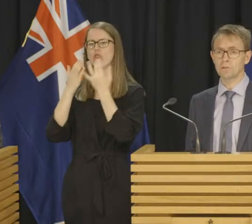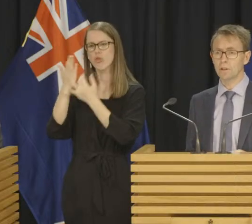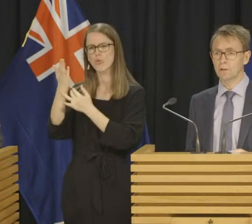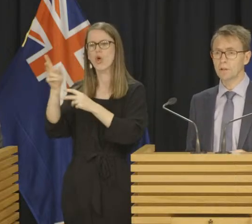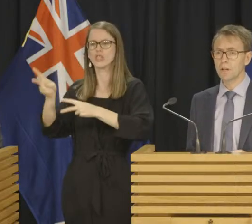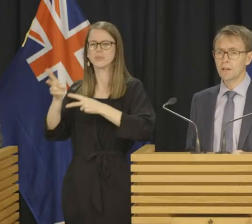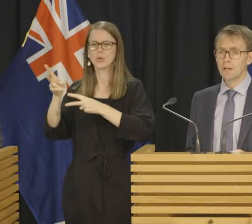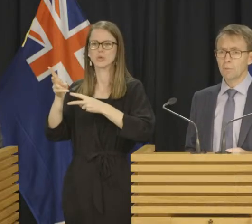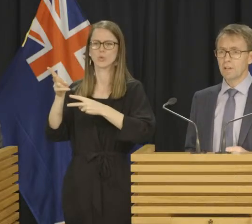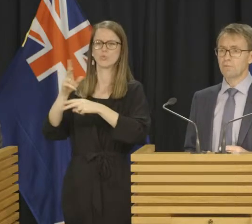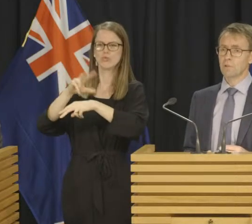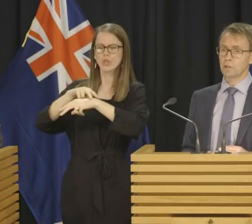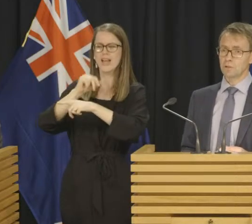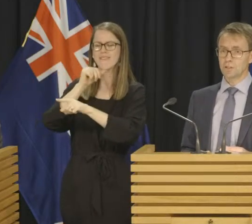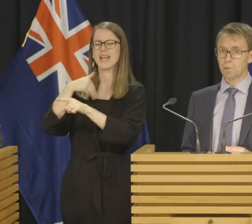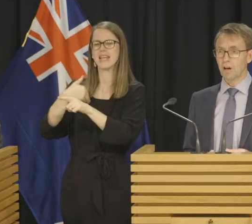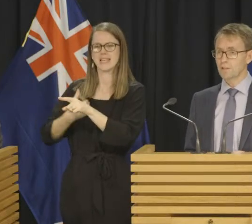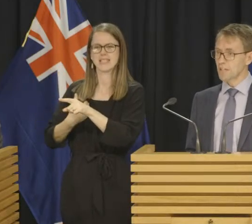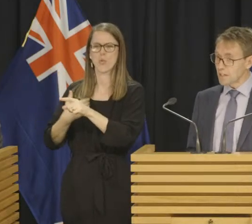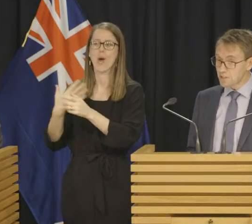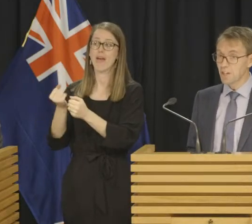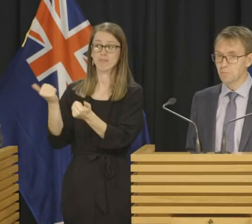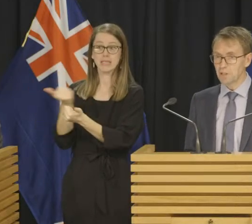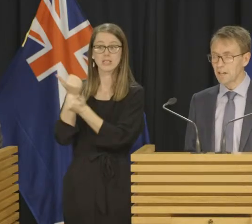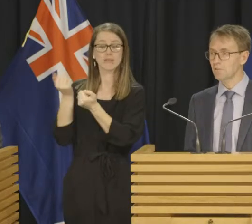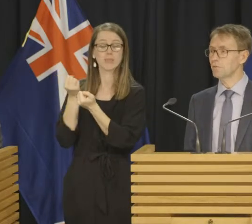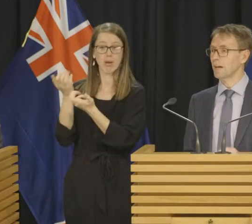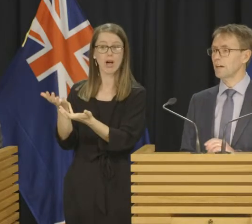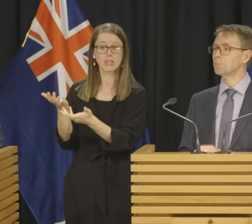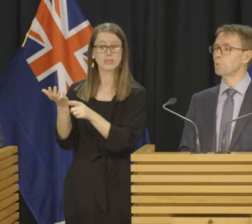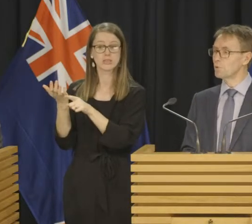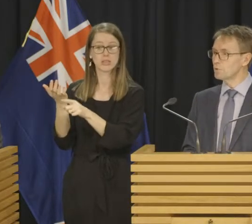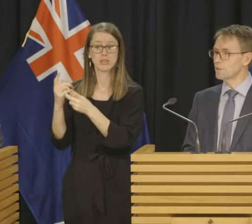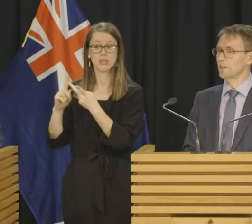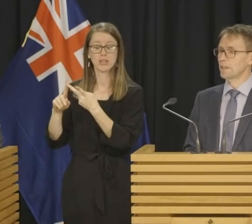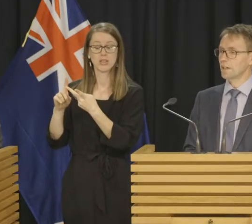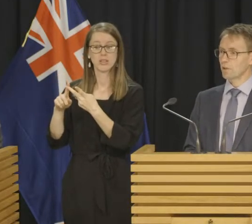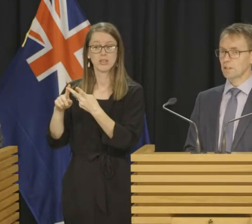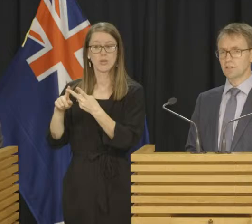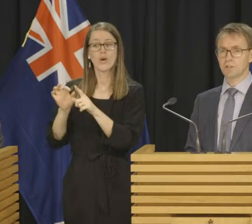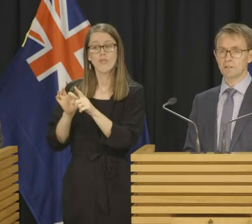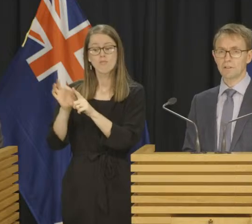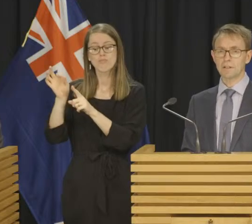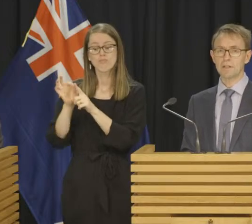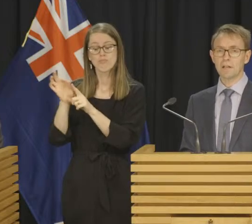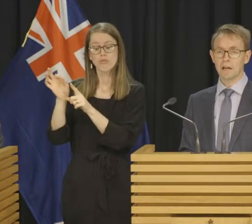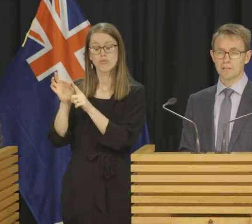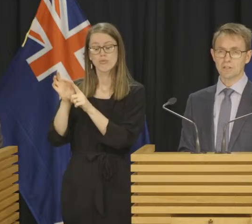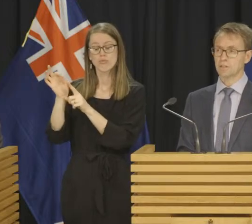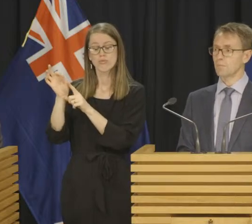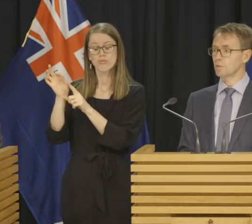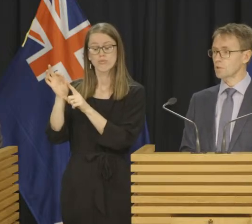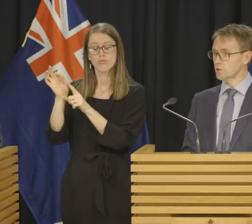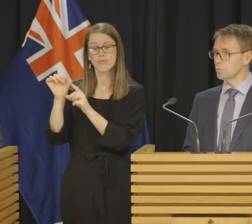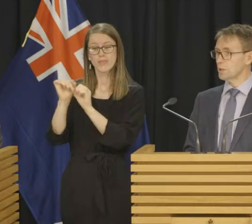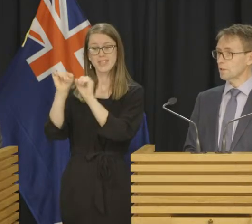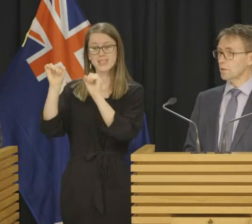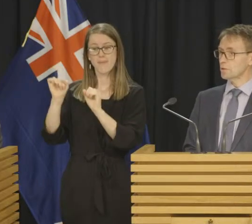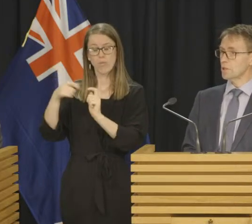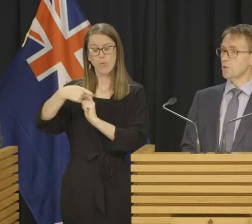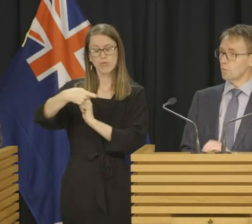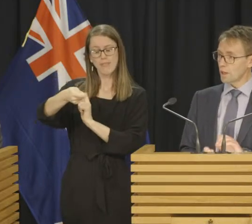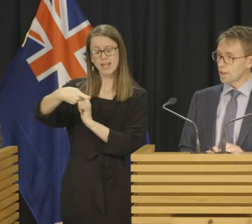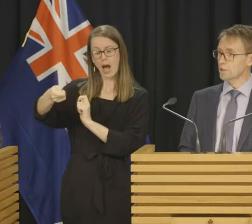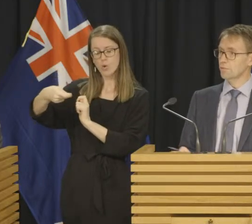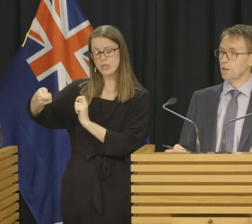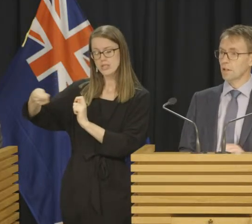sector. As you know, we have very good supplies, and we have improved and greatly strengthened our system for distributing